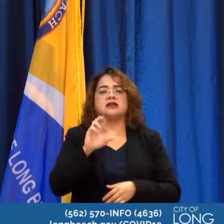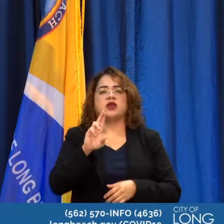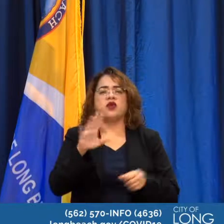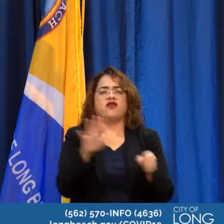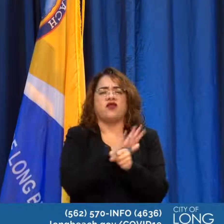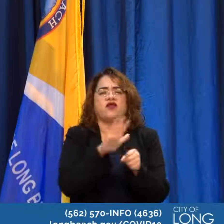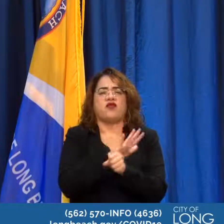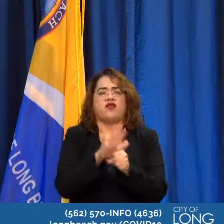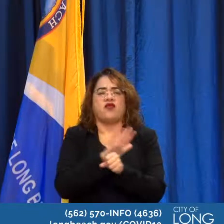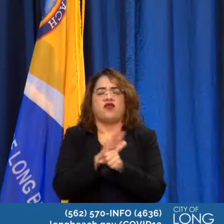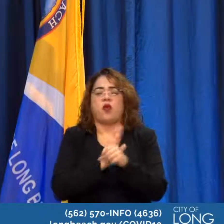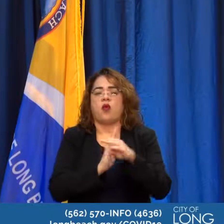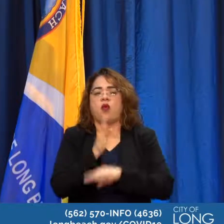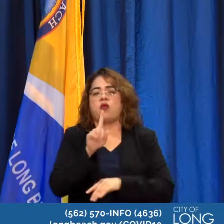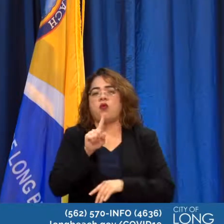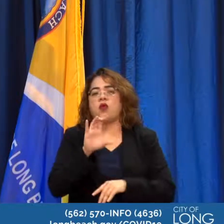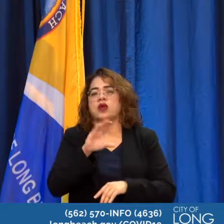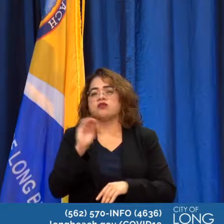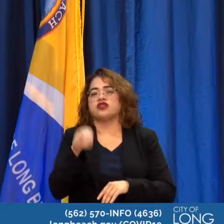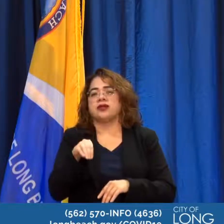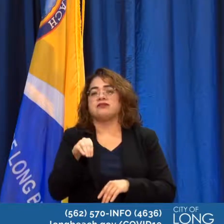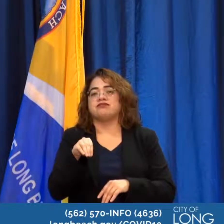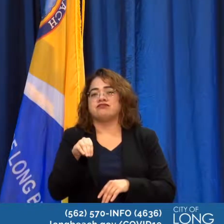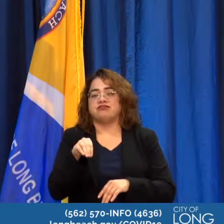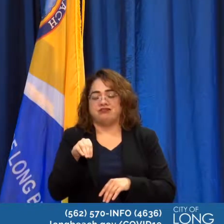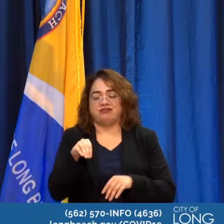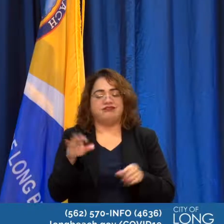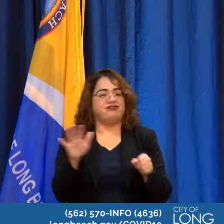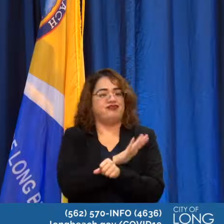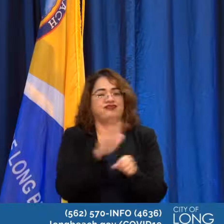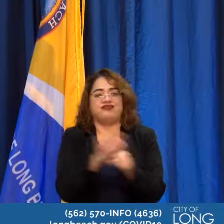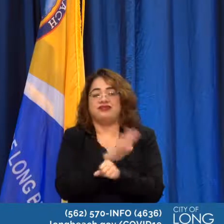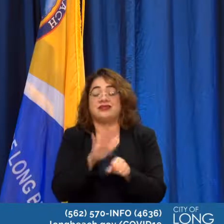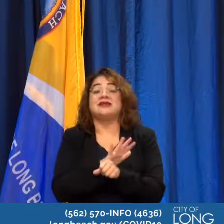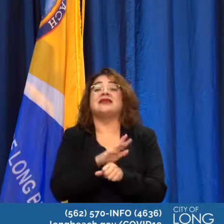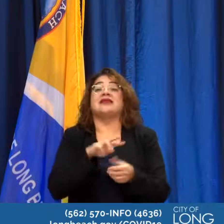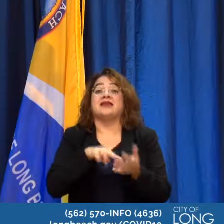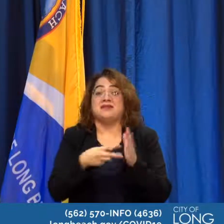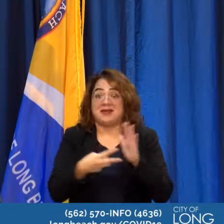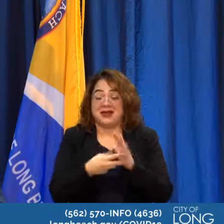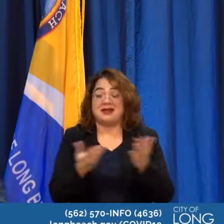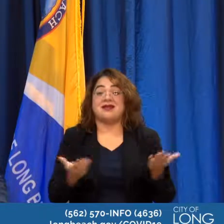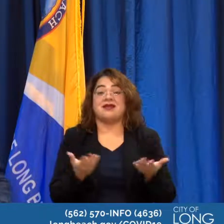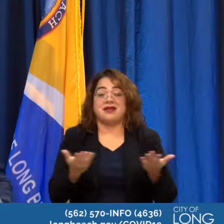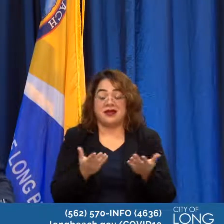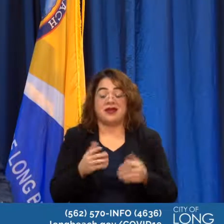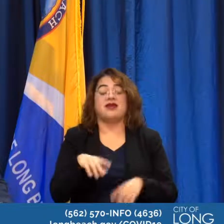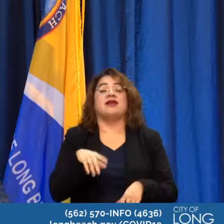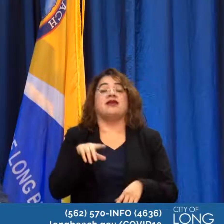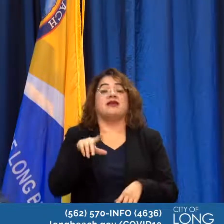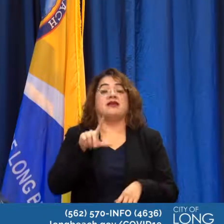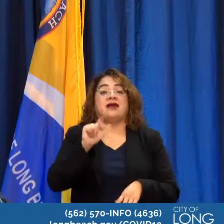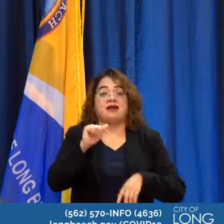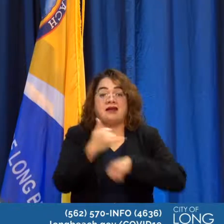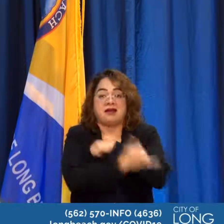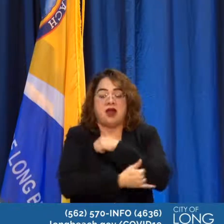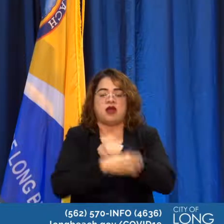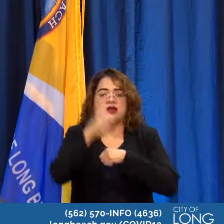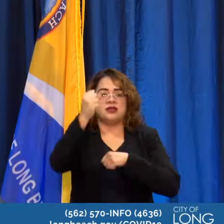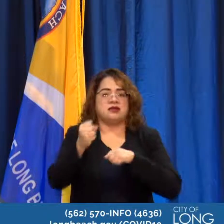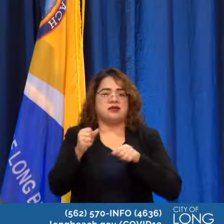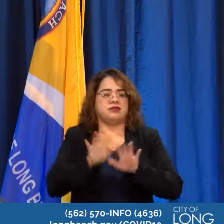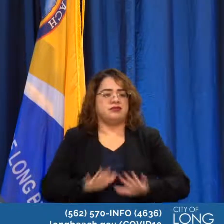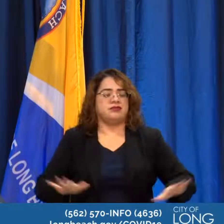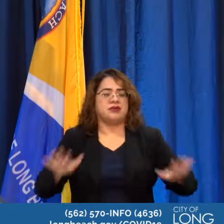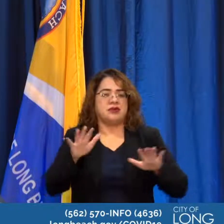the state of California, and that includes us here in LA County and the greater region. And so we're in danger